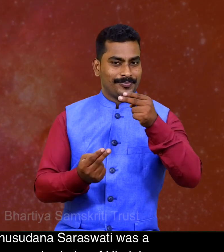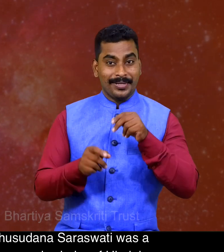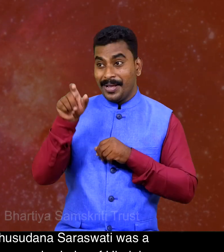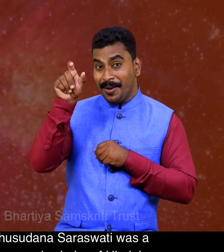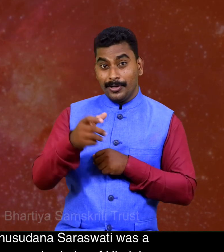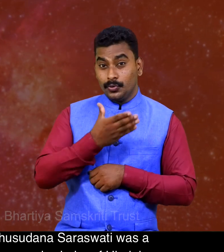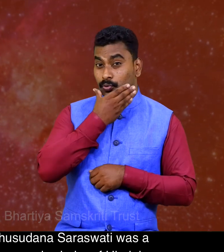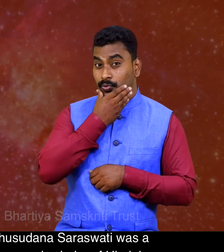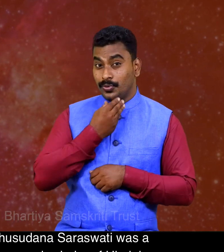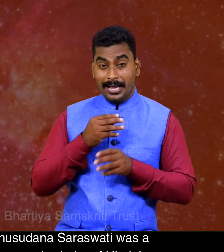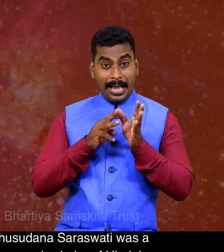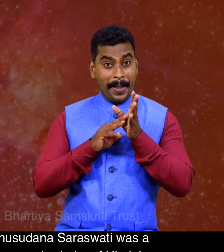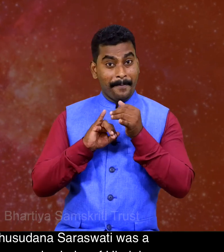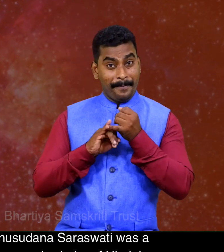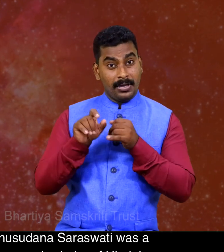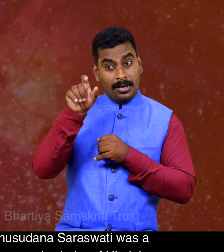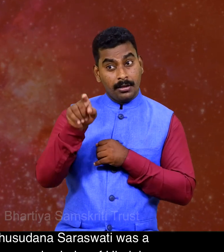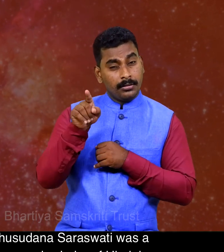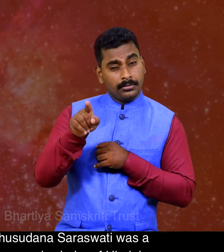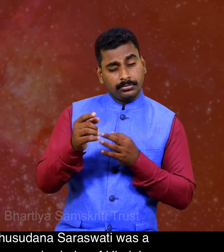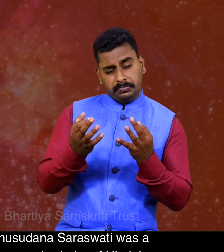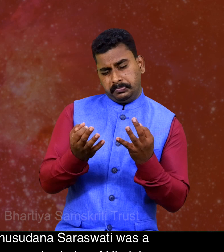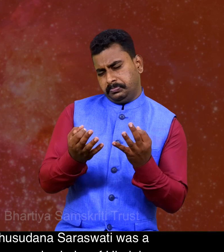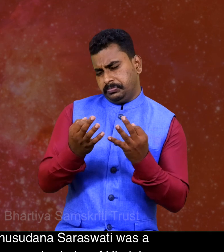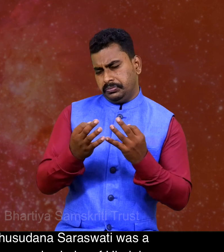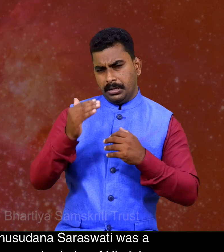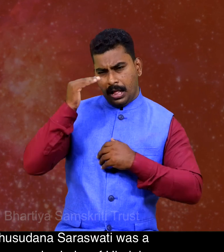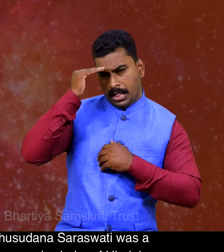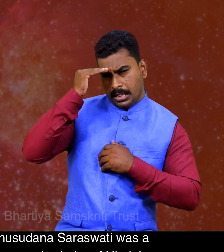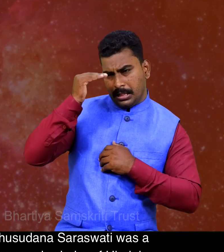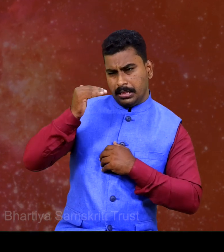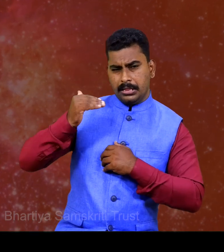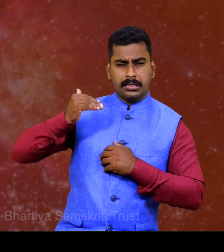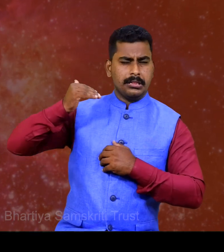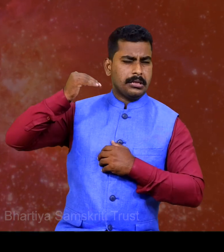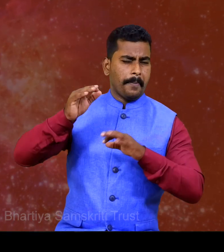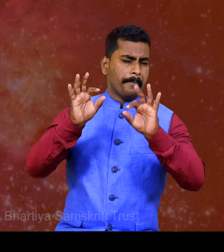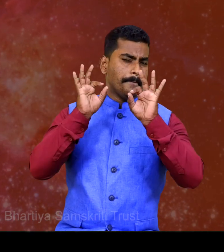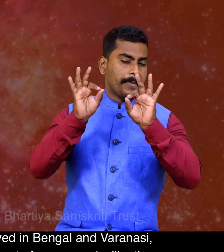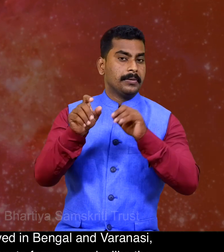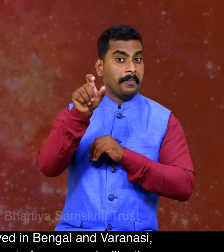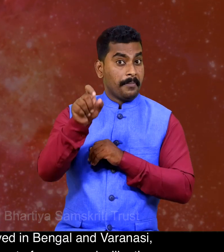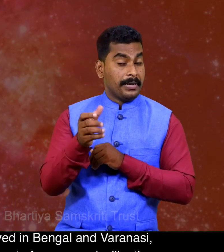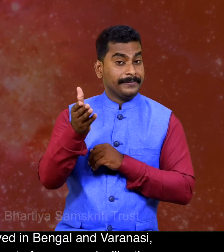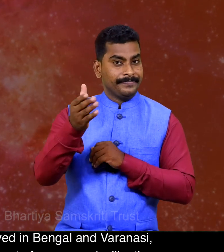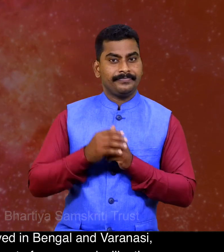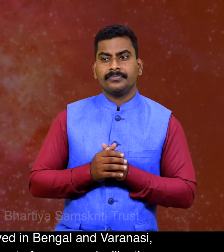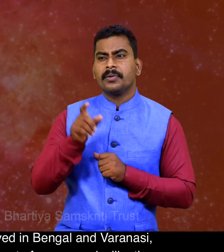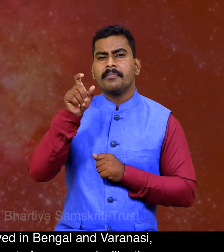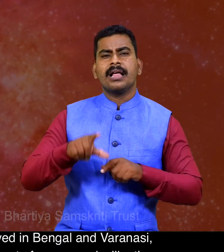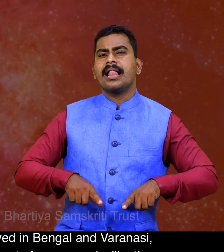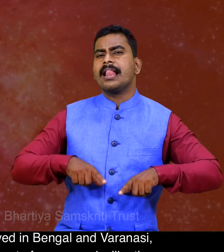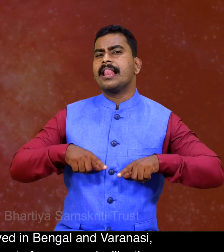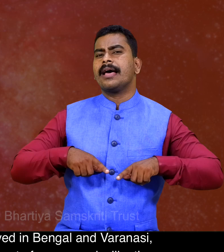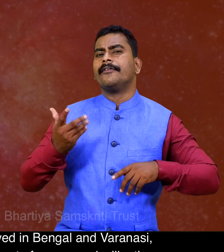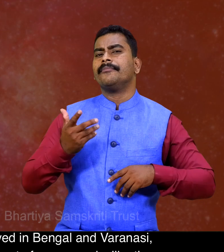Madhusudana Saraswati was a very renowned scholar of Hinduism. He lived in Bengal